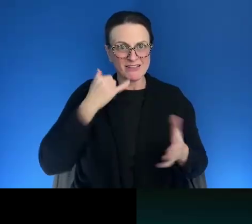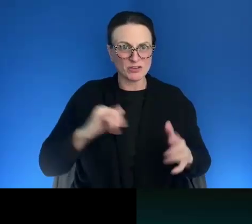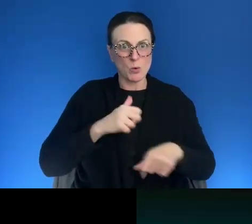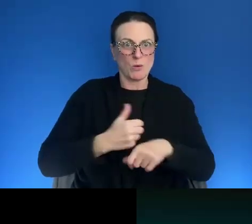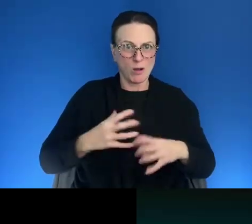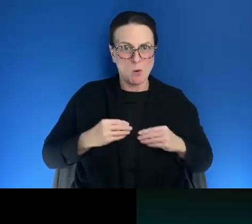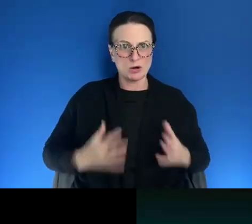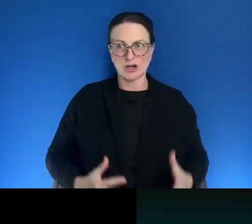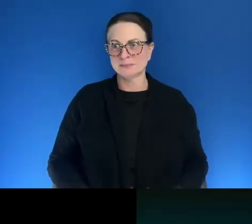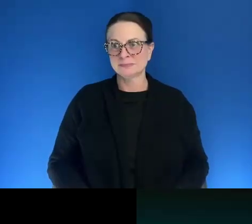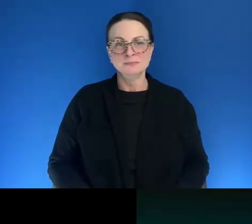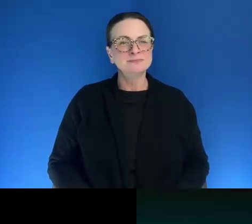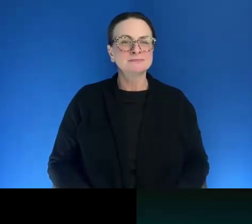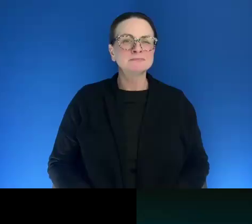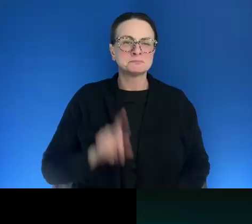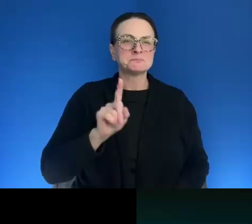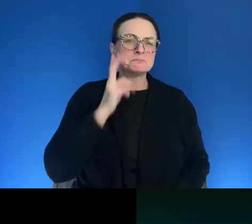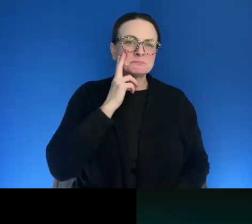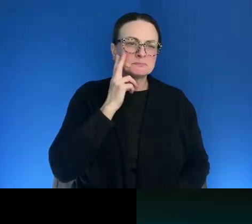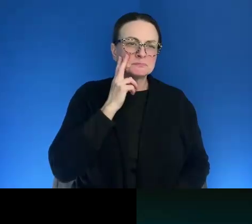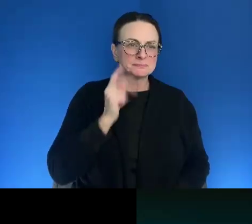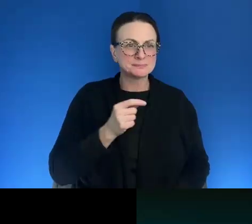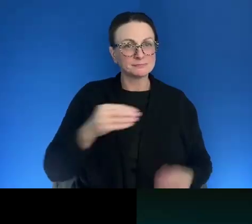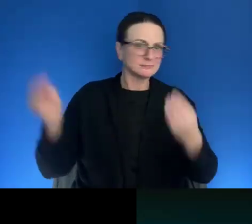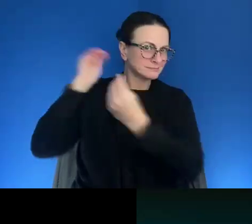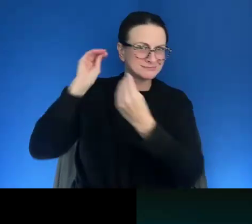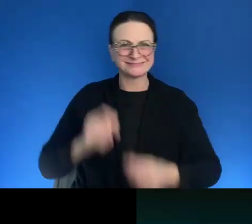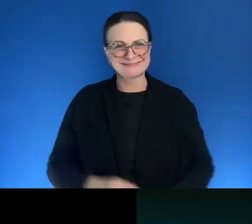owner. So let me see, what do we have here?